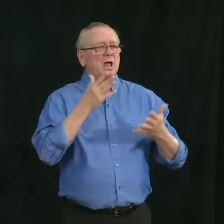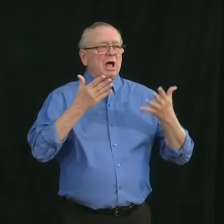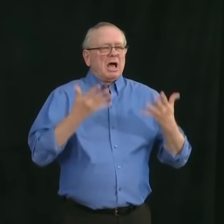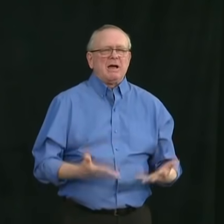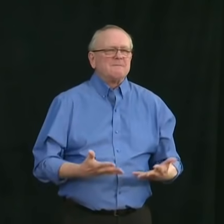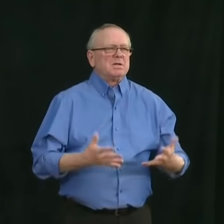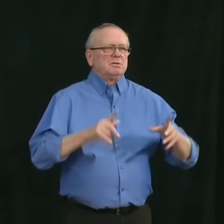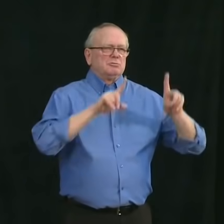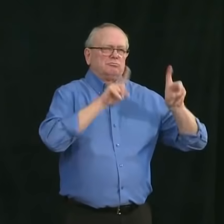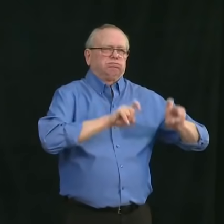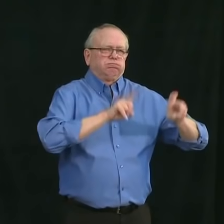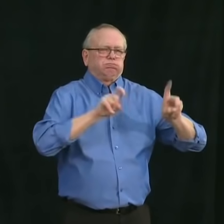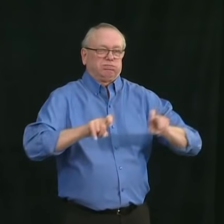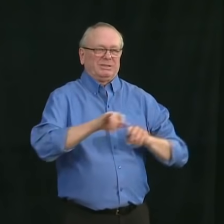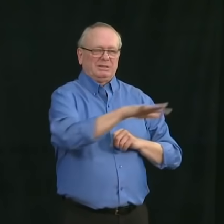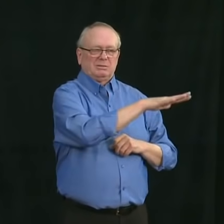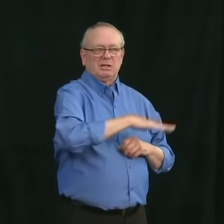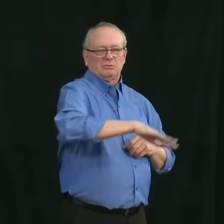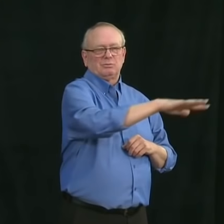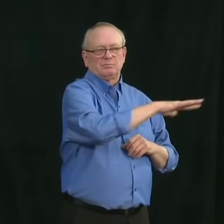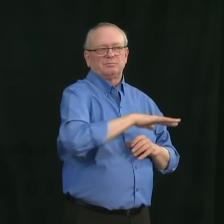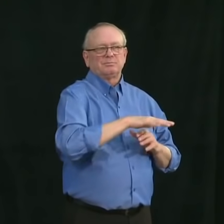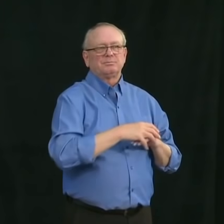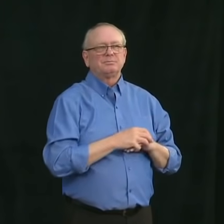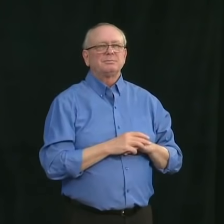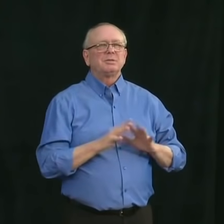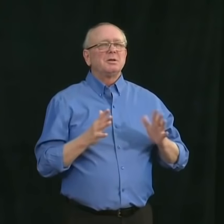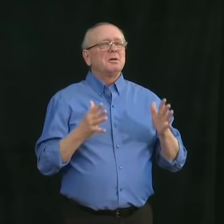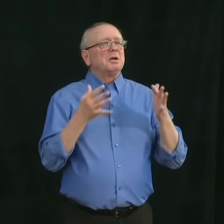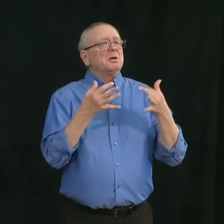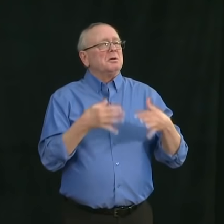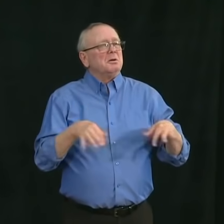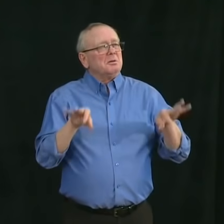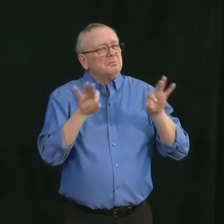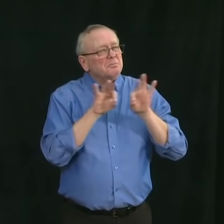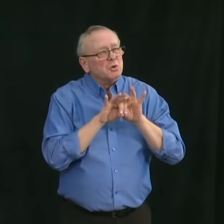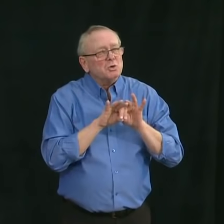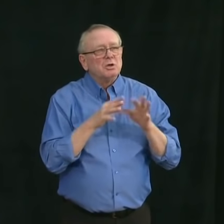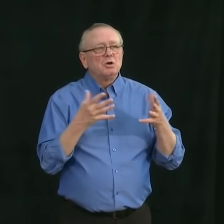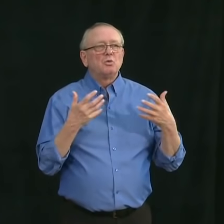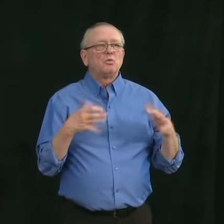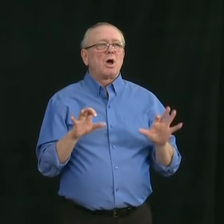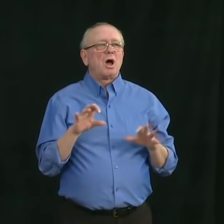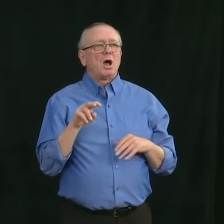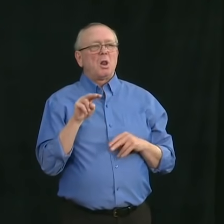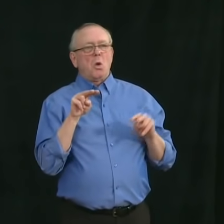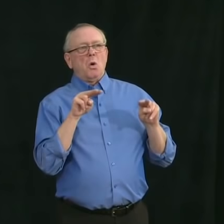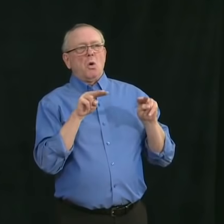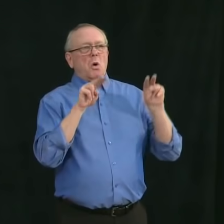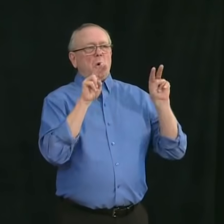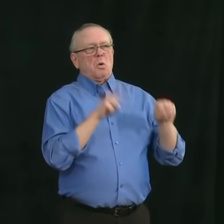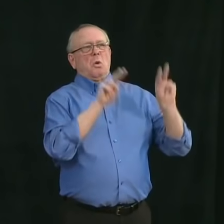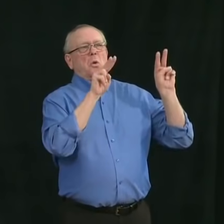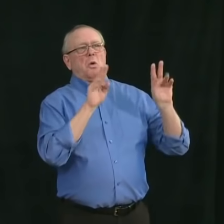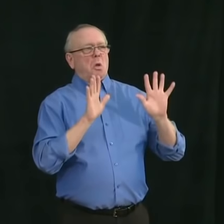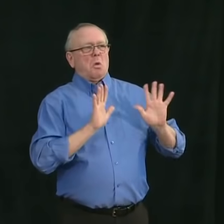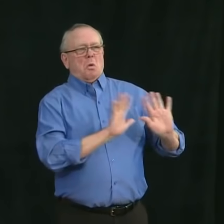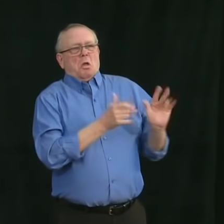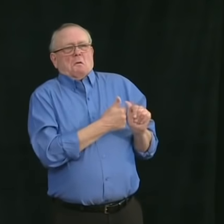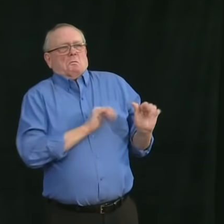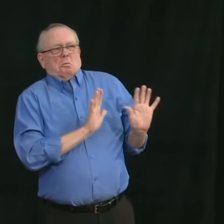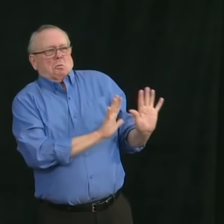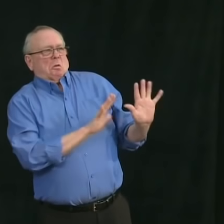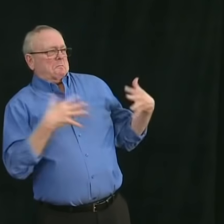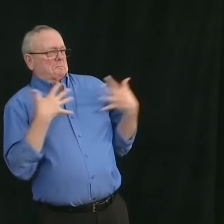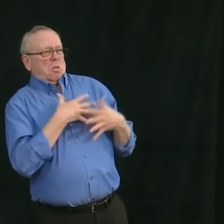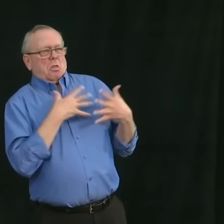that the important thing for me is not to stigmatize people who have COVID, but to support them, because the more